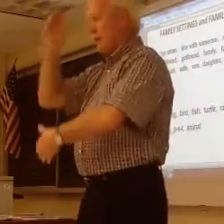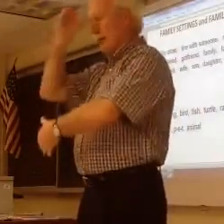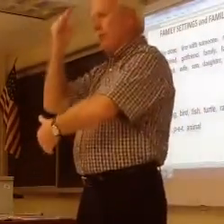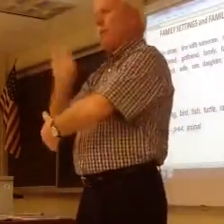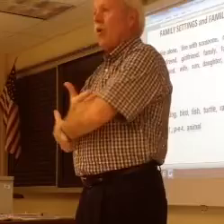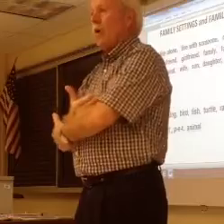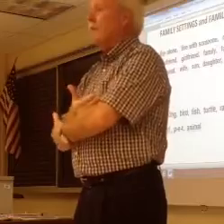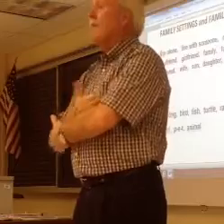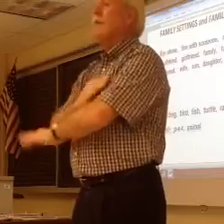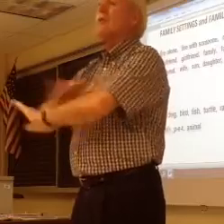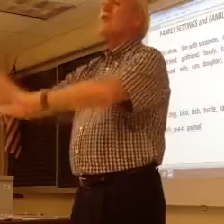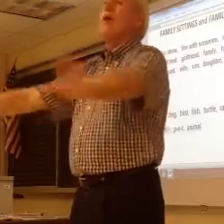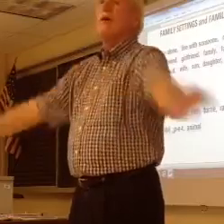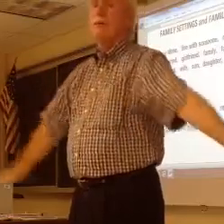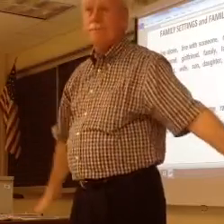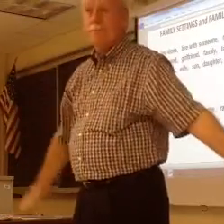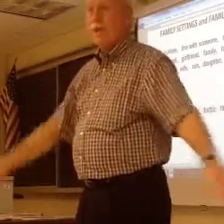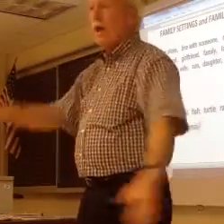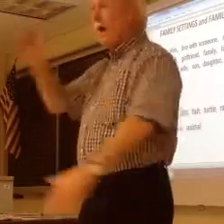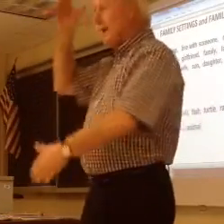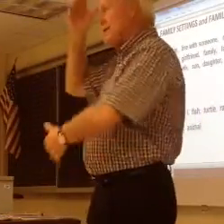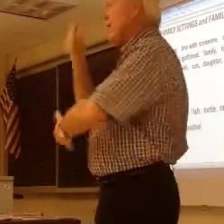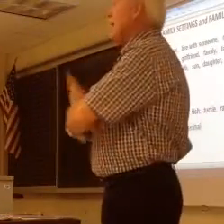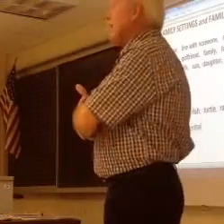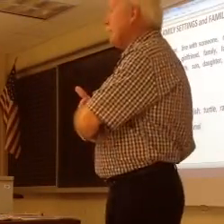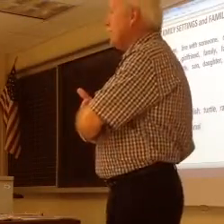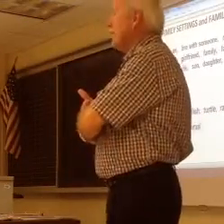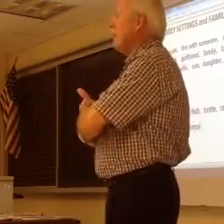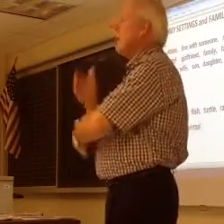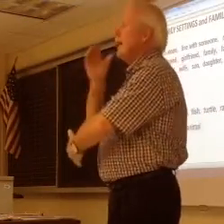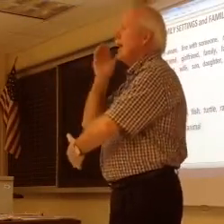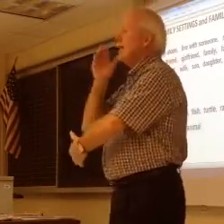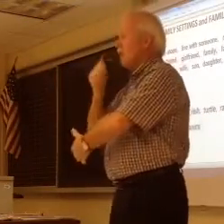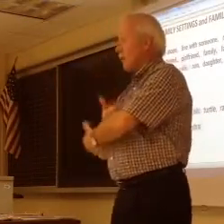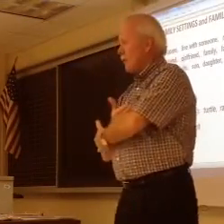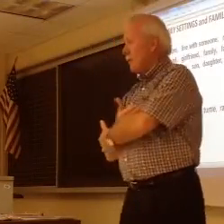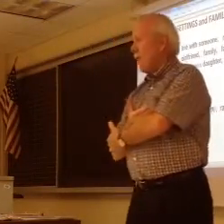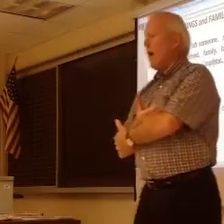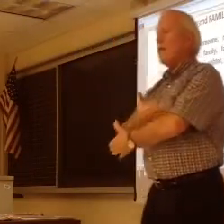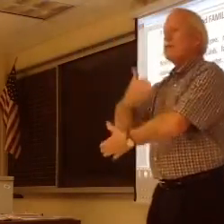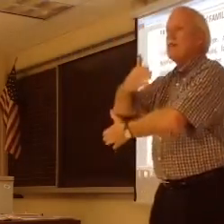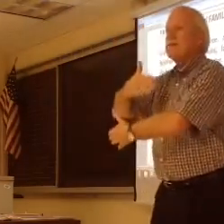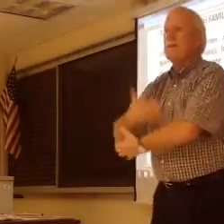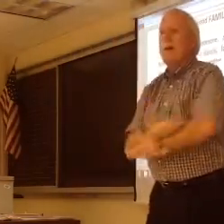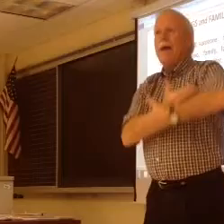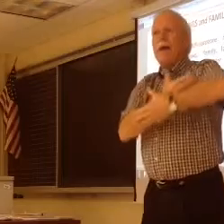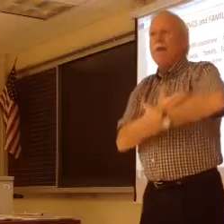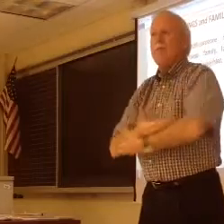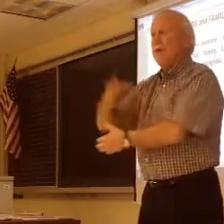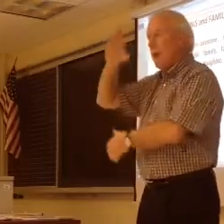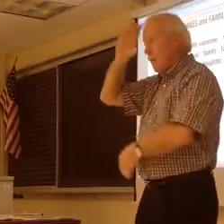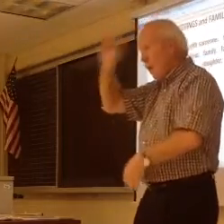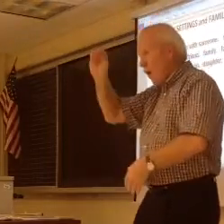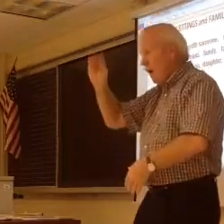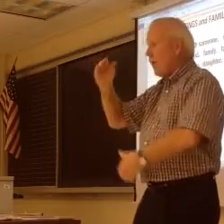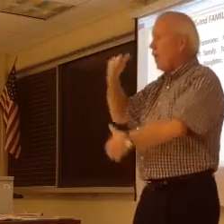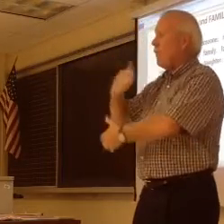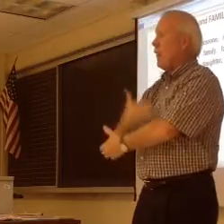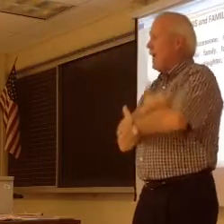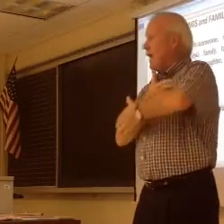baby boy, that's wrong. Son, daughter. Otherwise I would say baby boy or